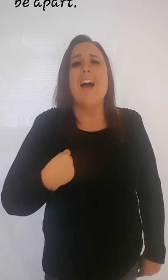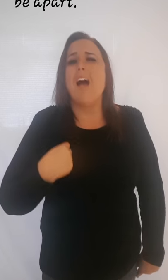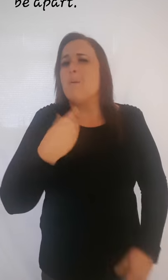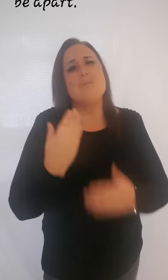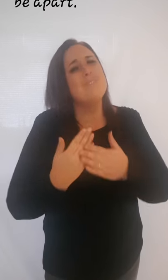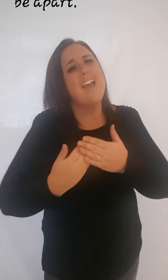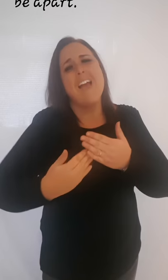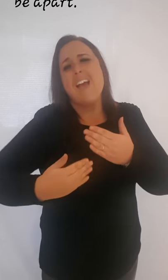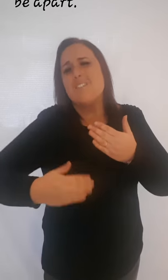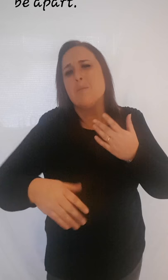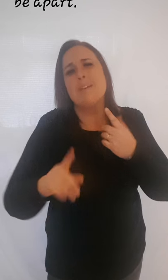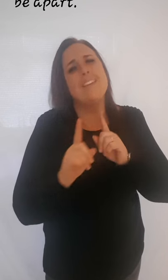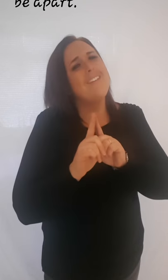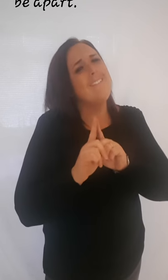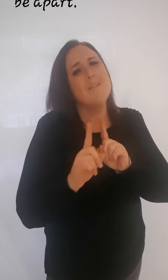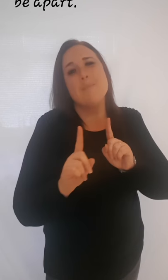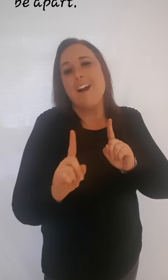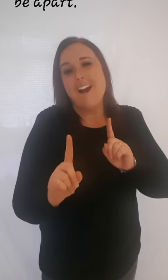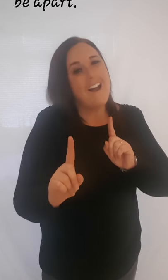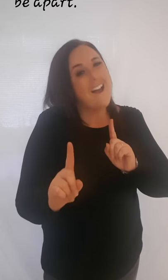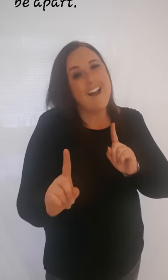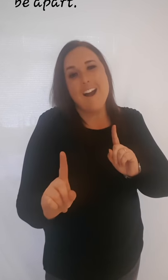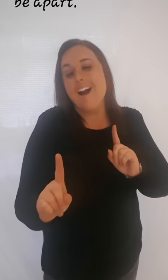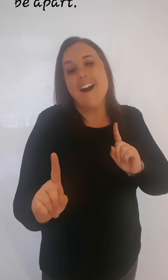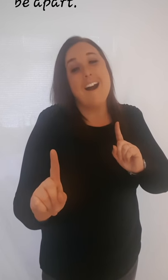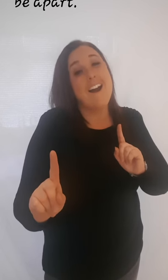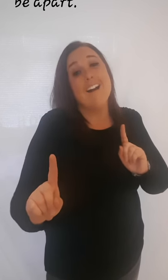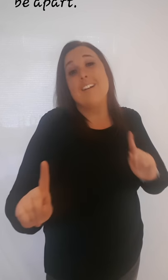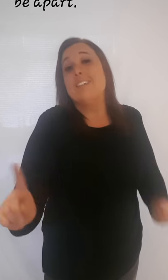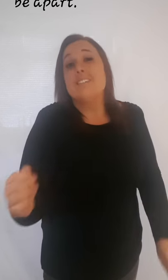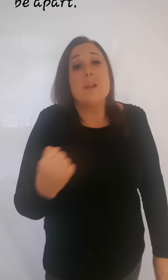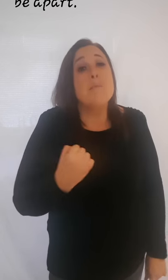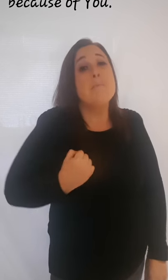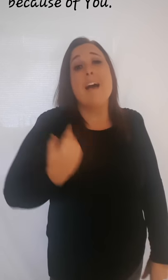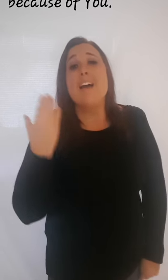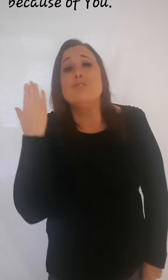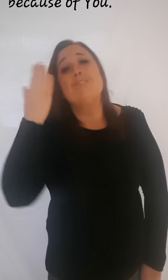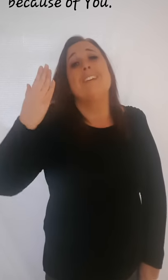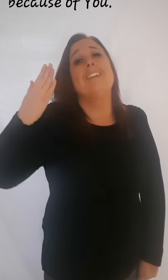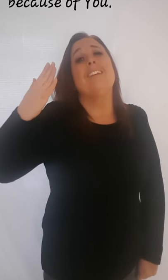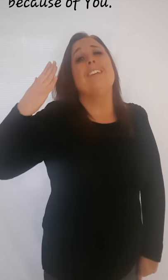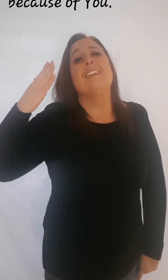I will never be a part. My dreams